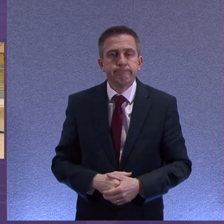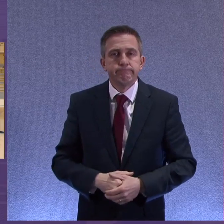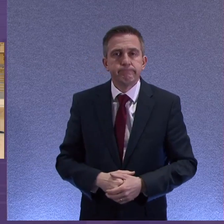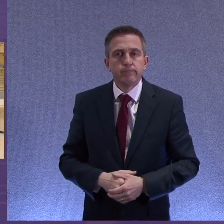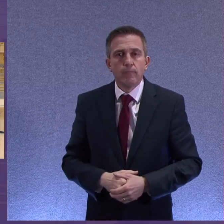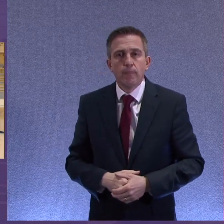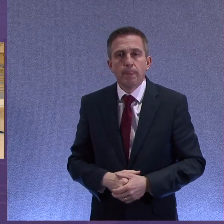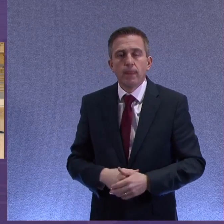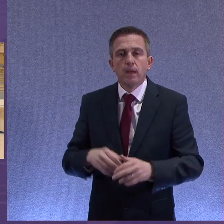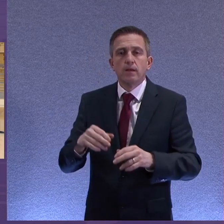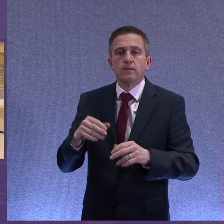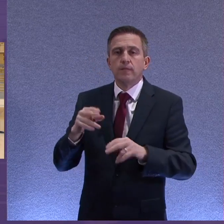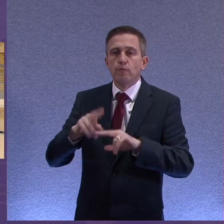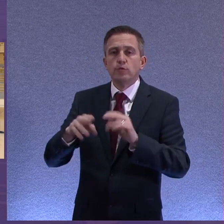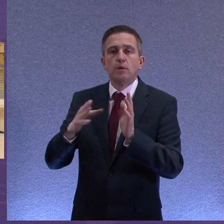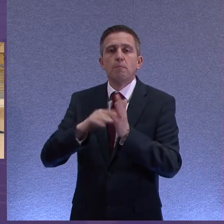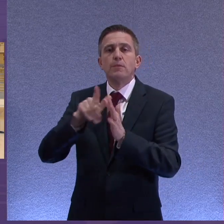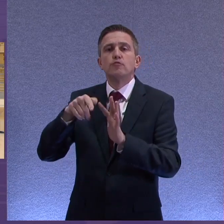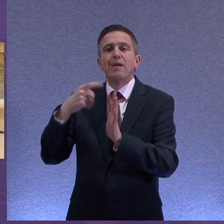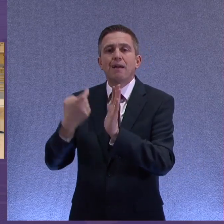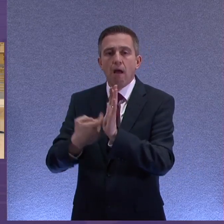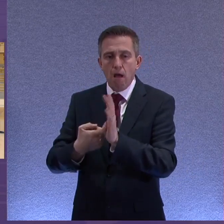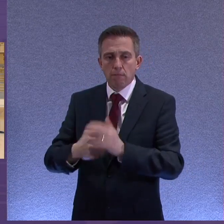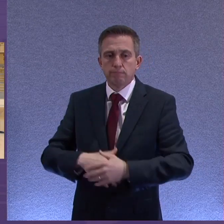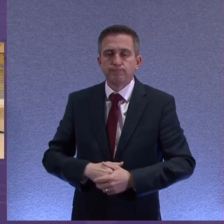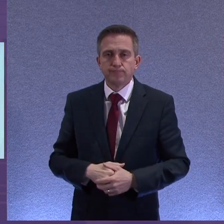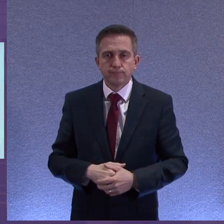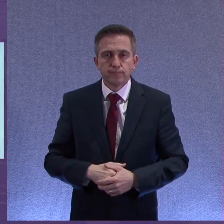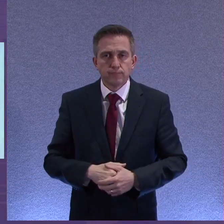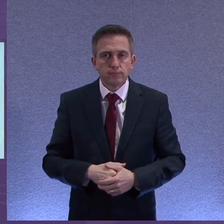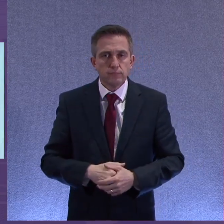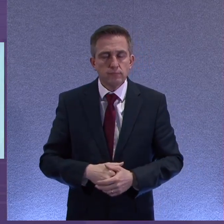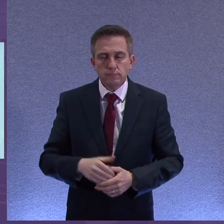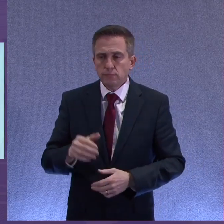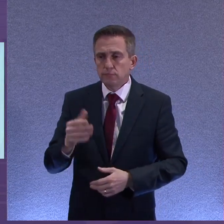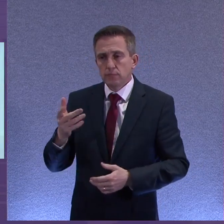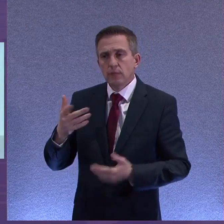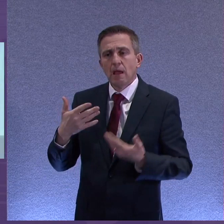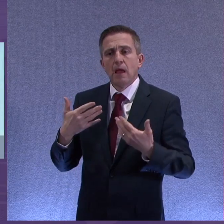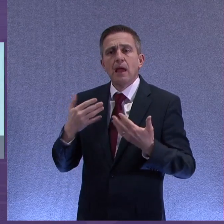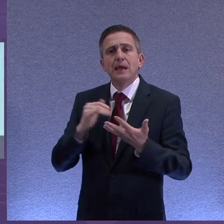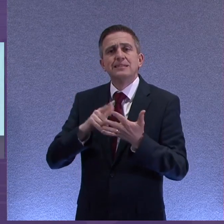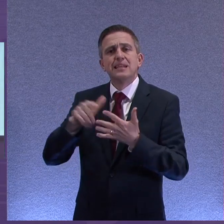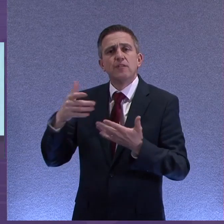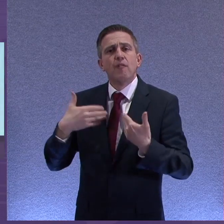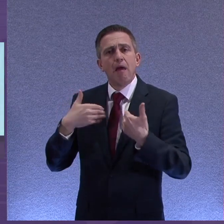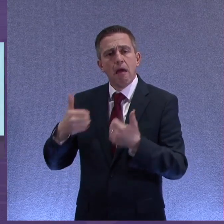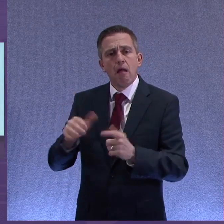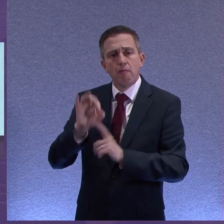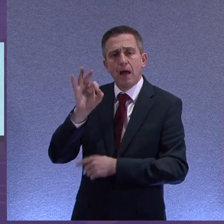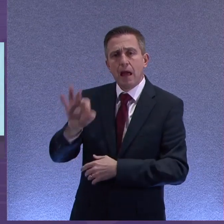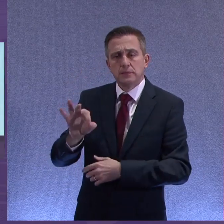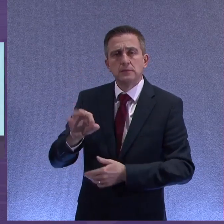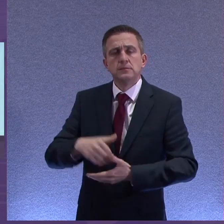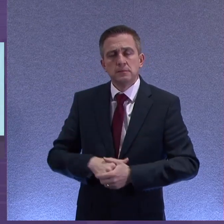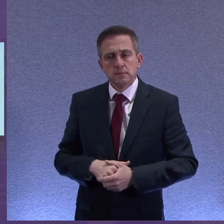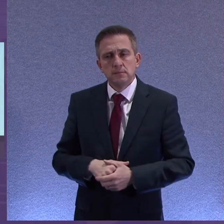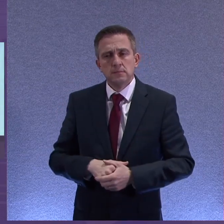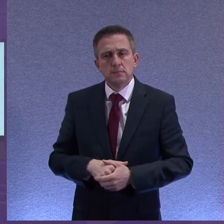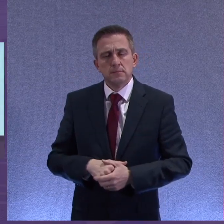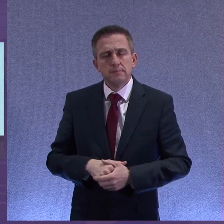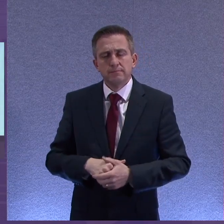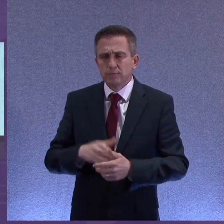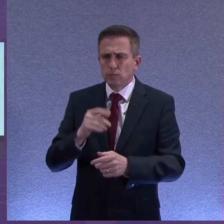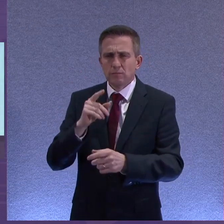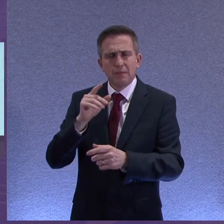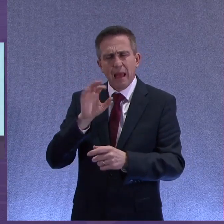Fulton McGregor to be followed by Brian Whittle. Thank you, Presiding Officer. My question is also for the Cabinet Secretary for Health. I'm wondering, it's on tests, and I wonder if